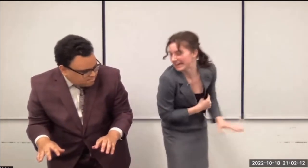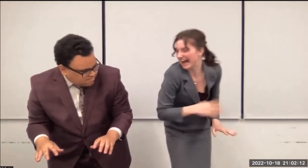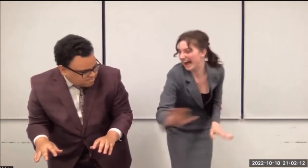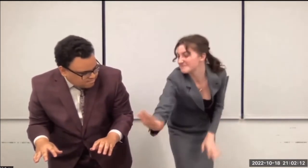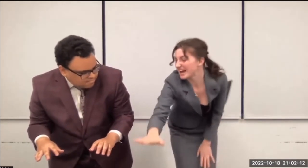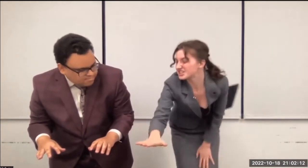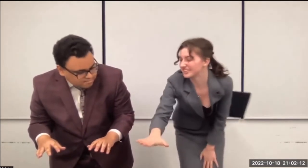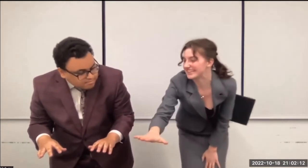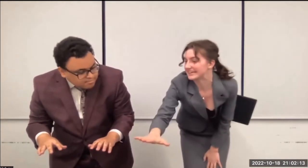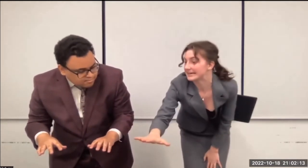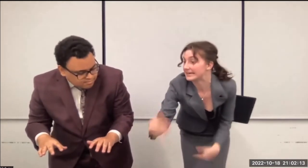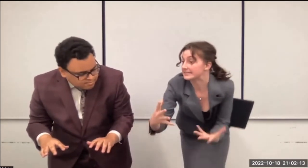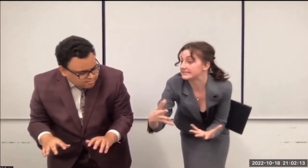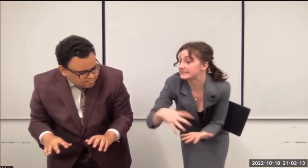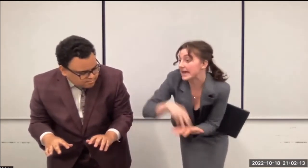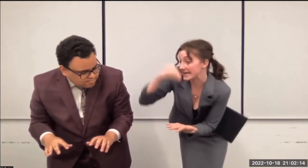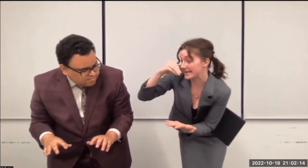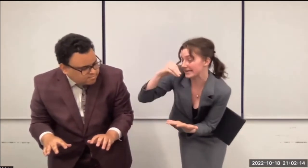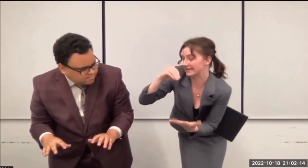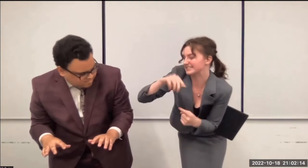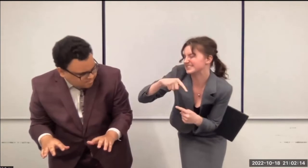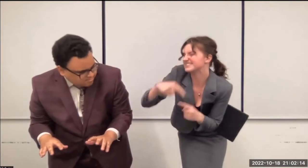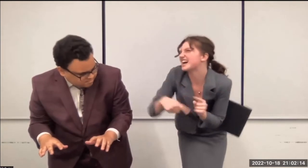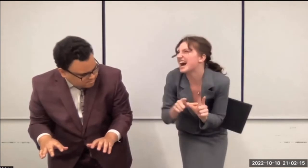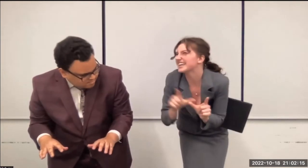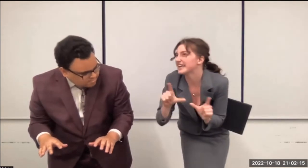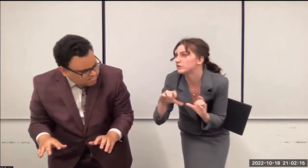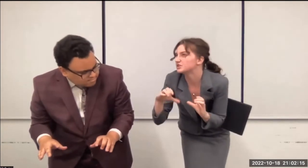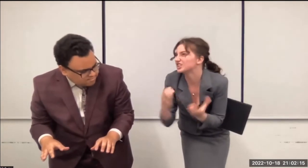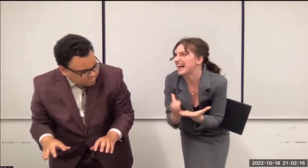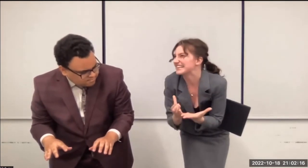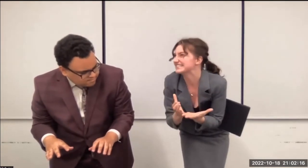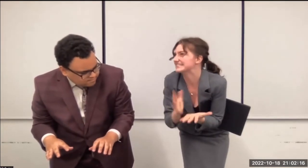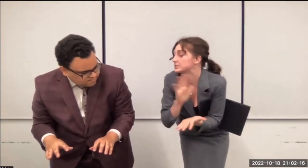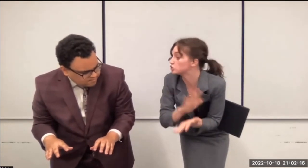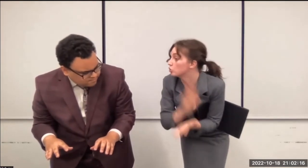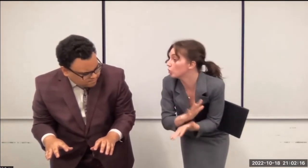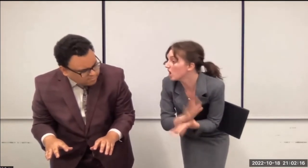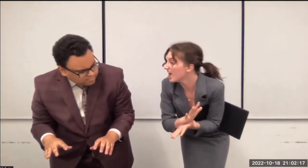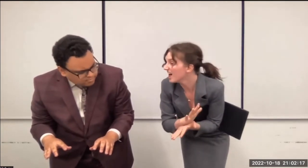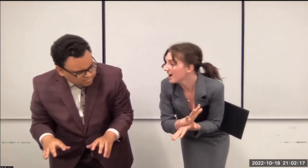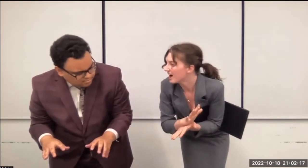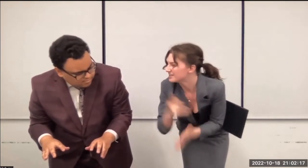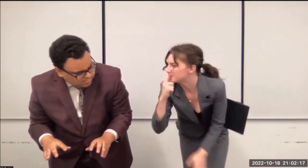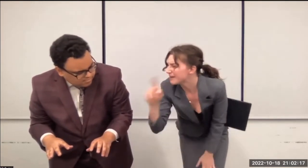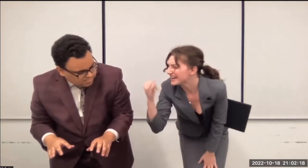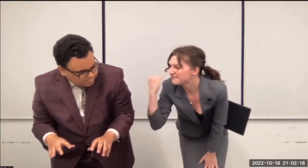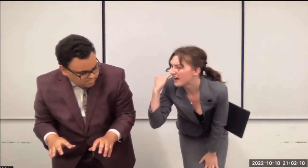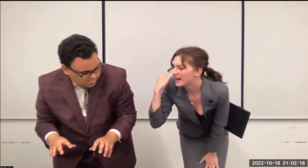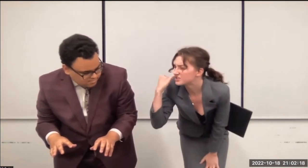I'm actually taking sign language classes at school. Do you mind if I try